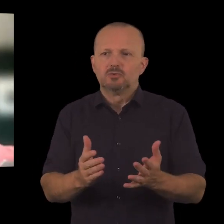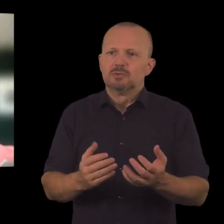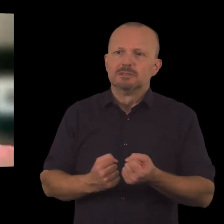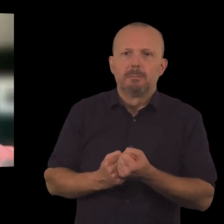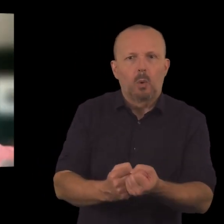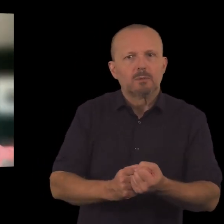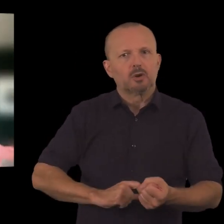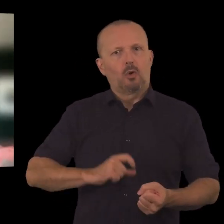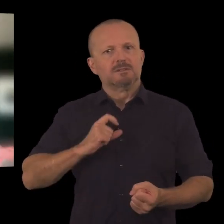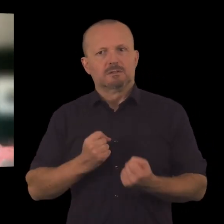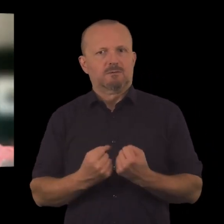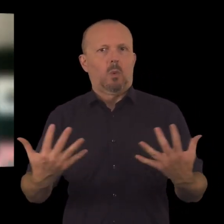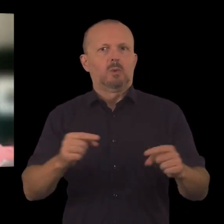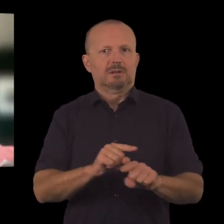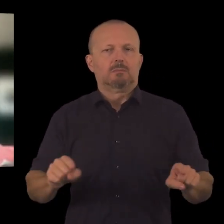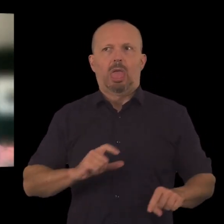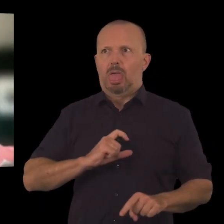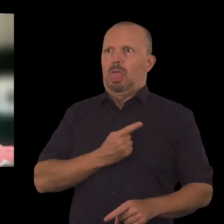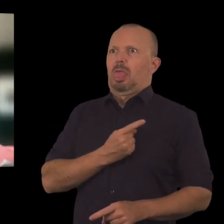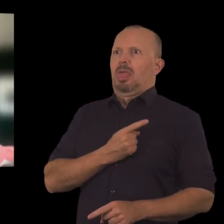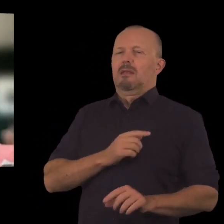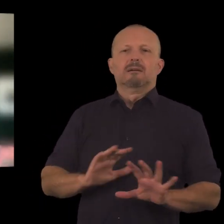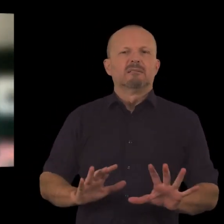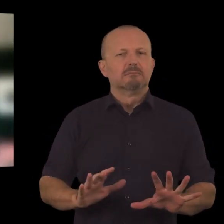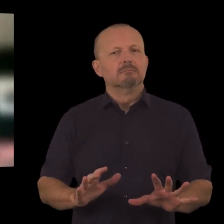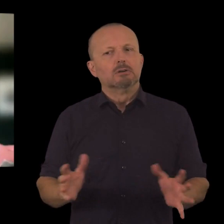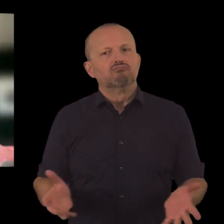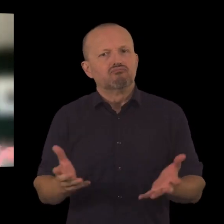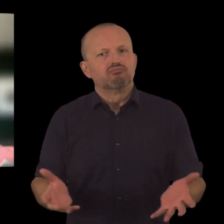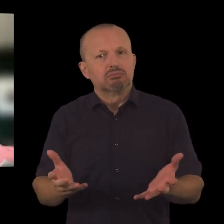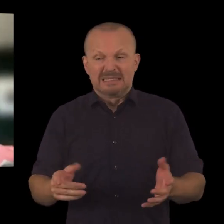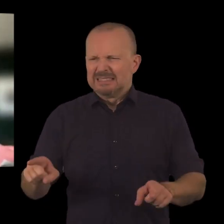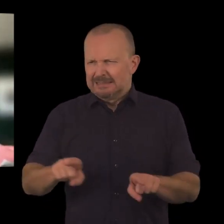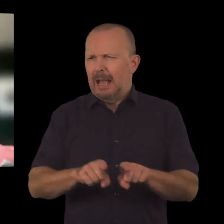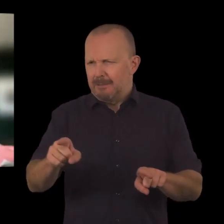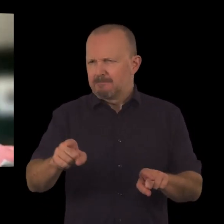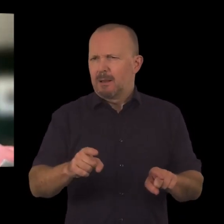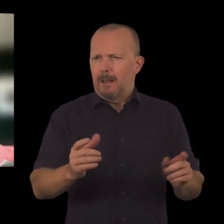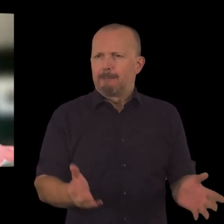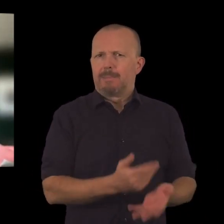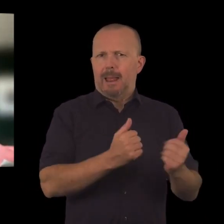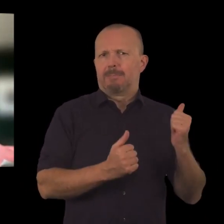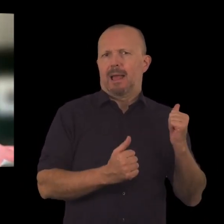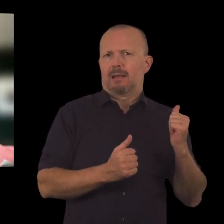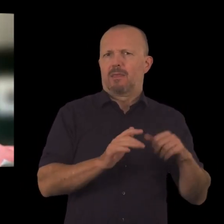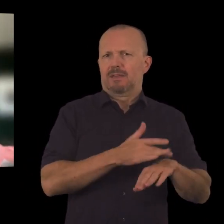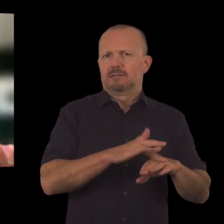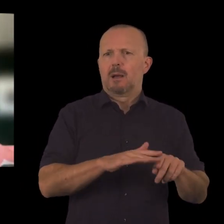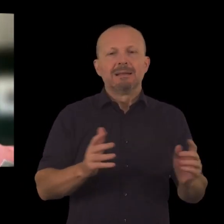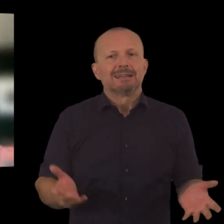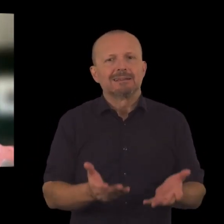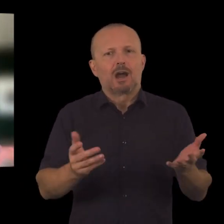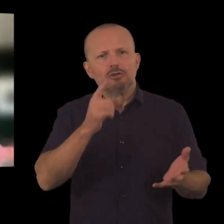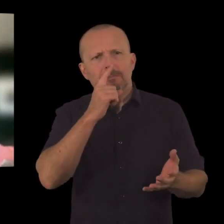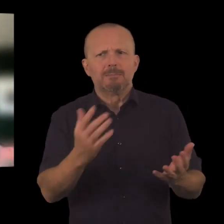and acts that out. So suddenly you have all these audience members coming up and performing. And I'm very